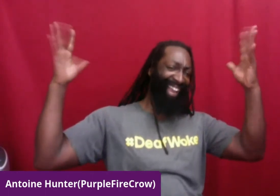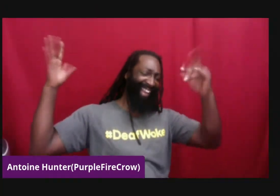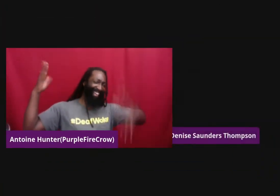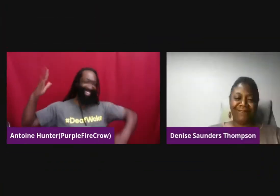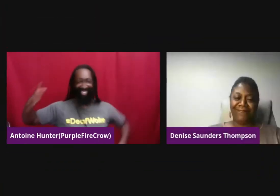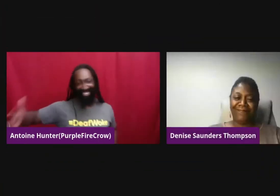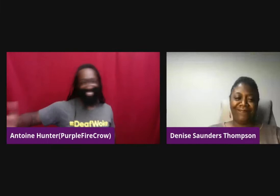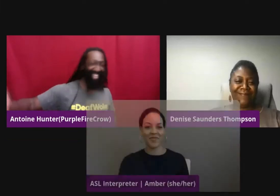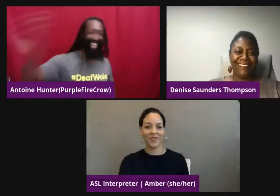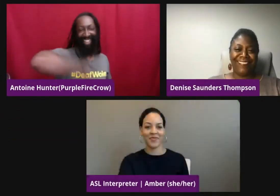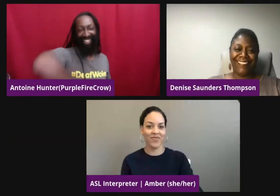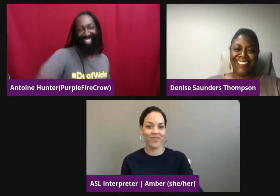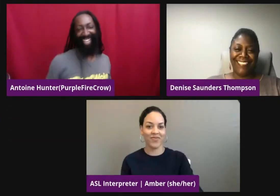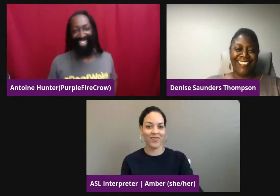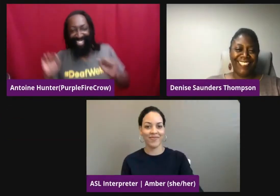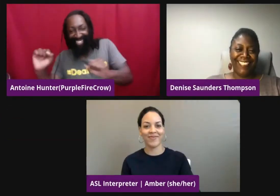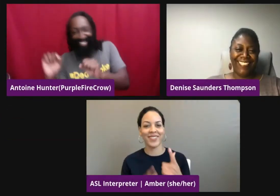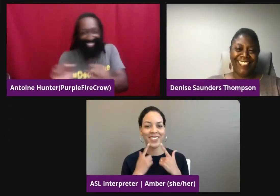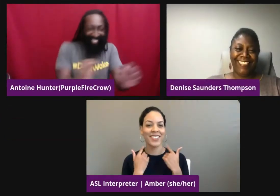Thompson.